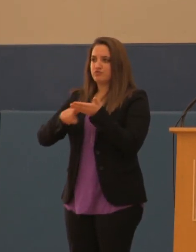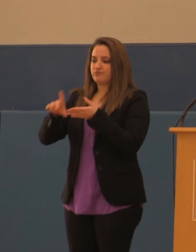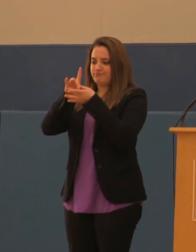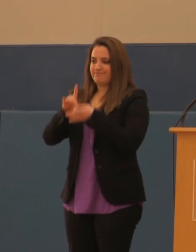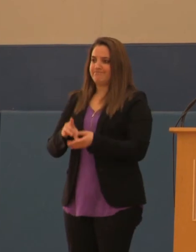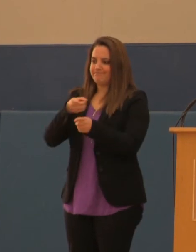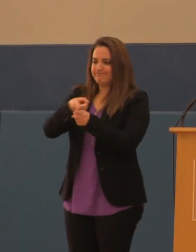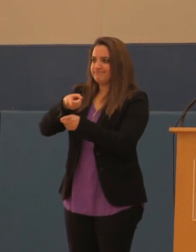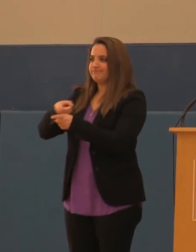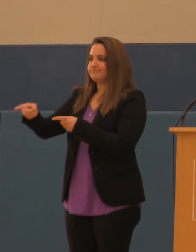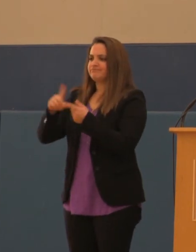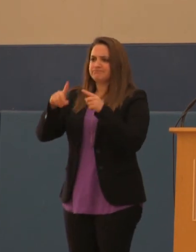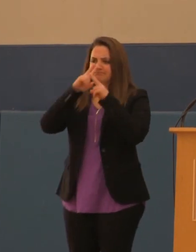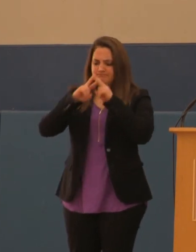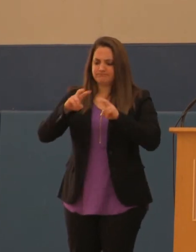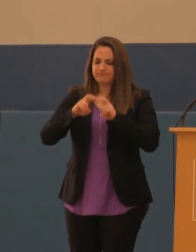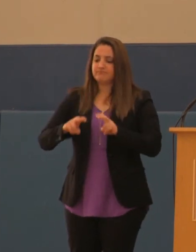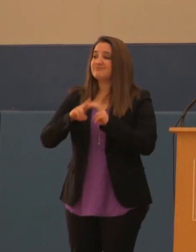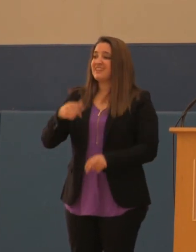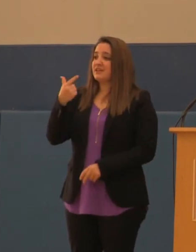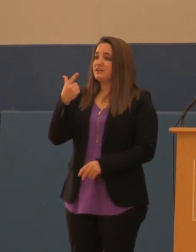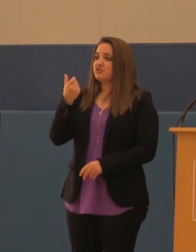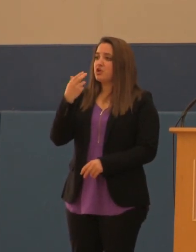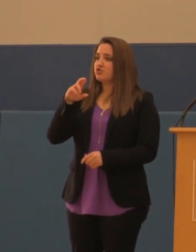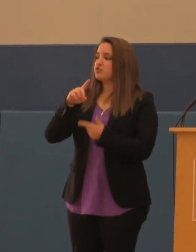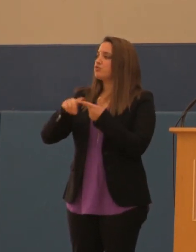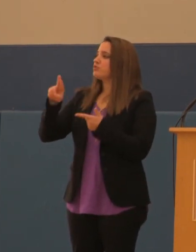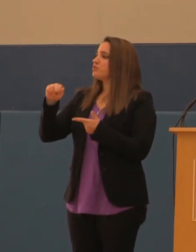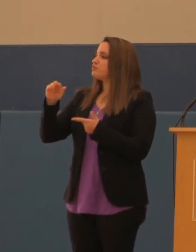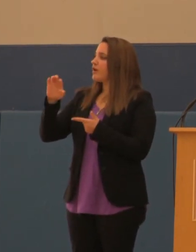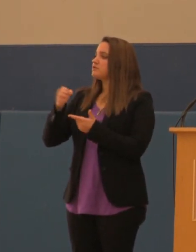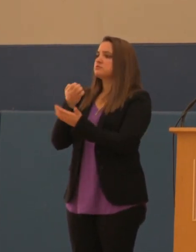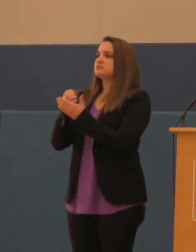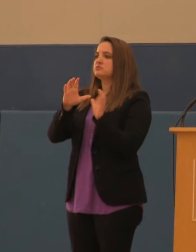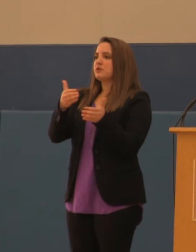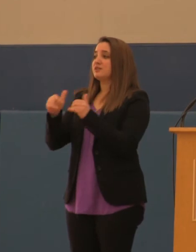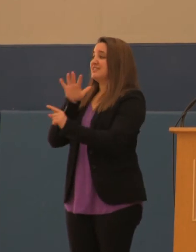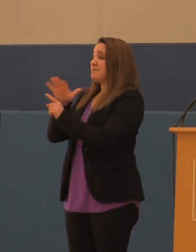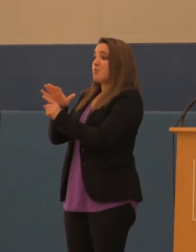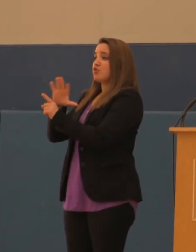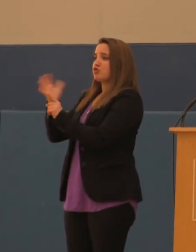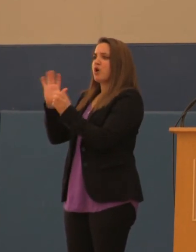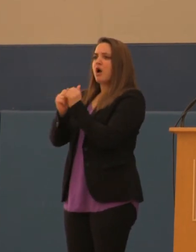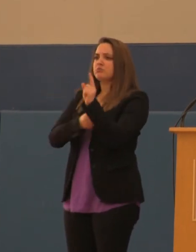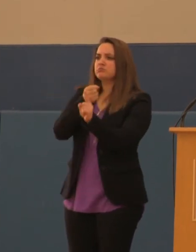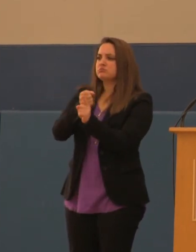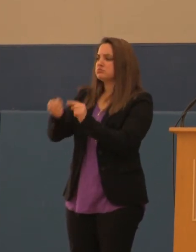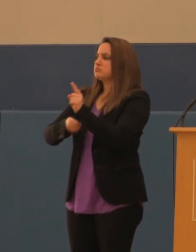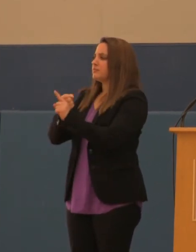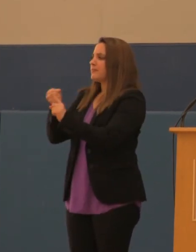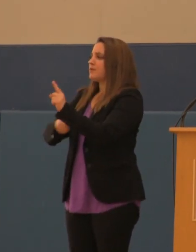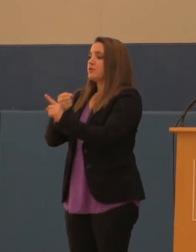Dr. King's research interests include examining how gender, race, class, and popular culture impact women's and